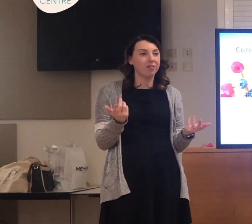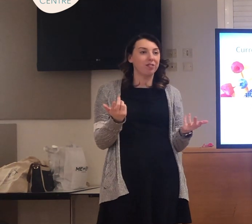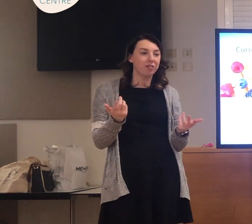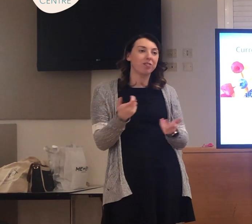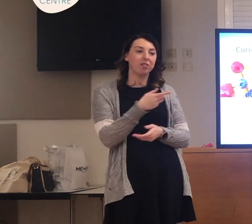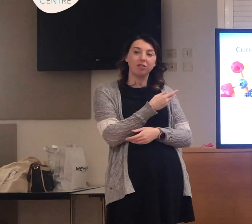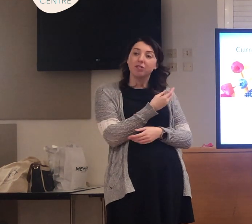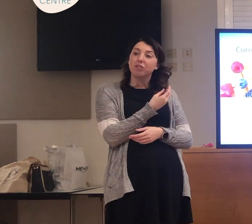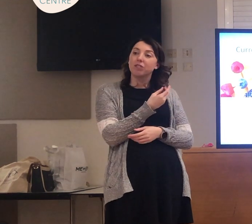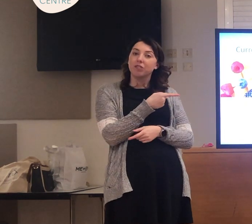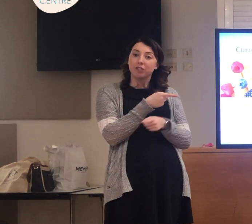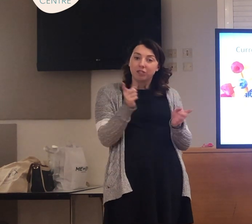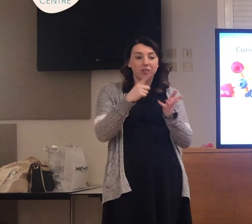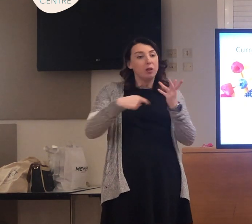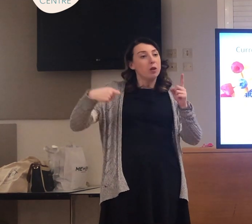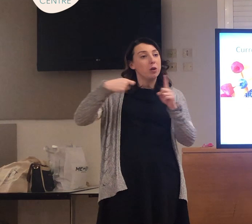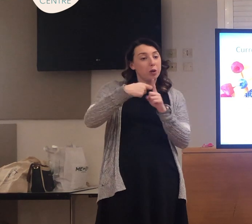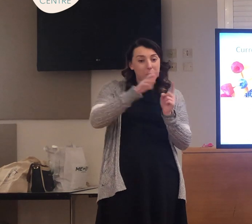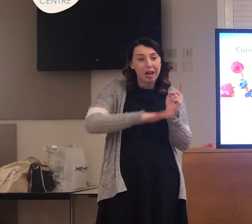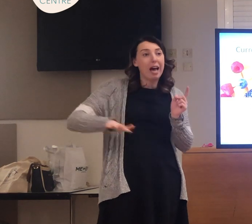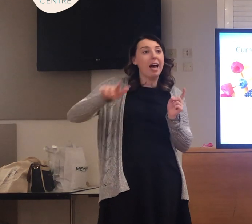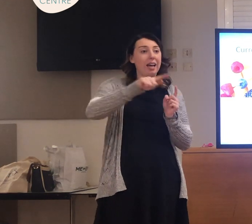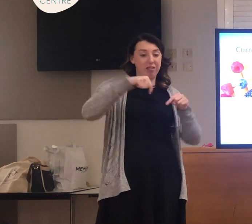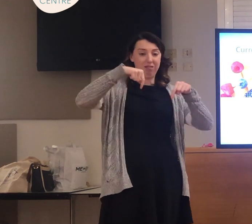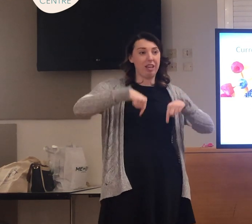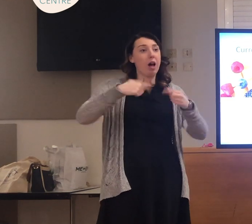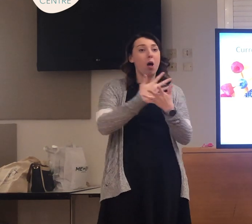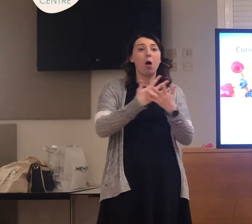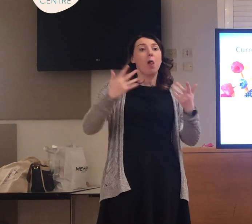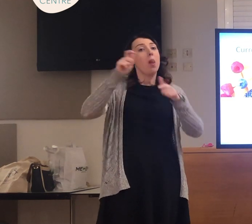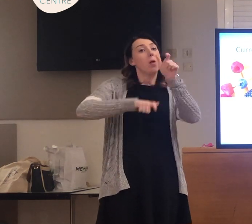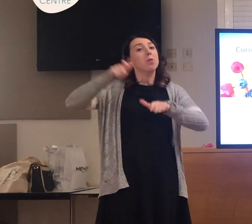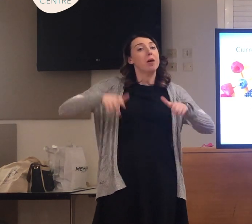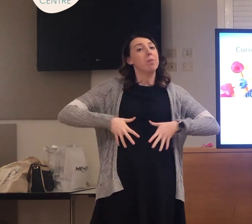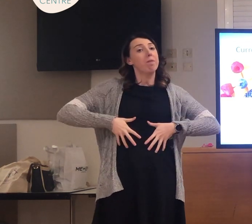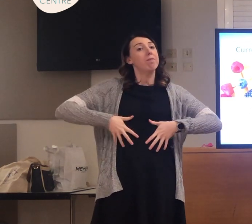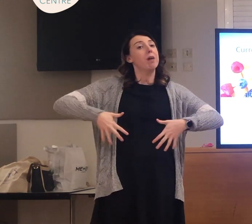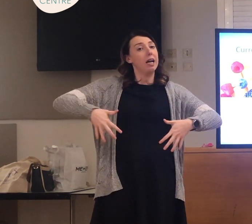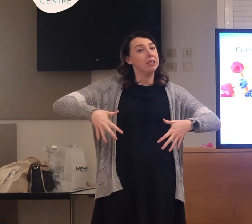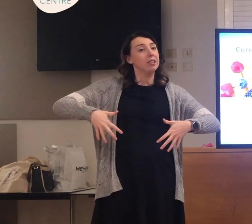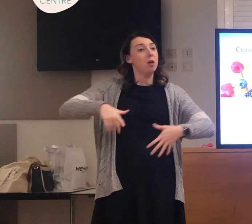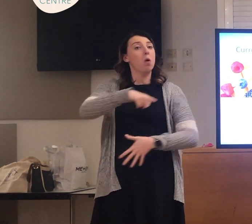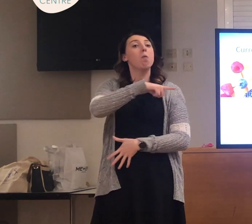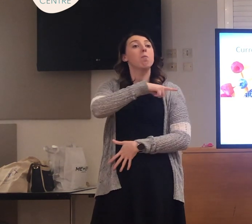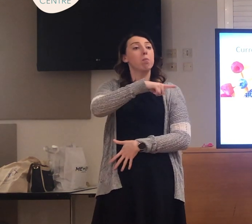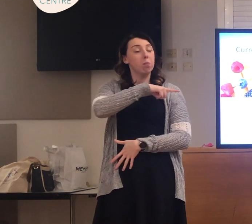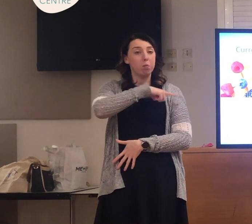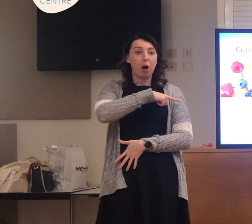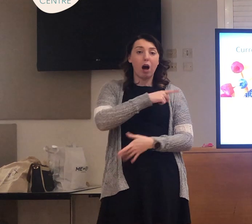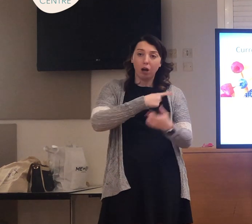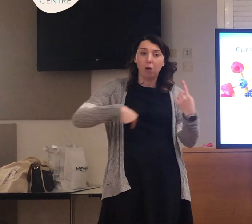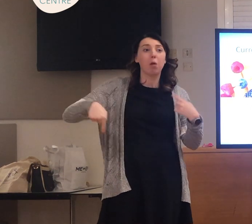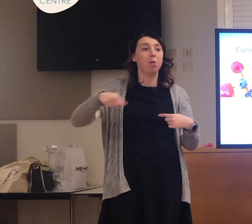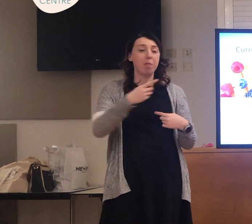why most people in the UK, we're one of the fattest nations on earth. And the reason that most of us struggle with